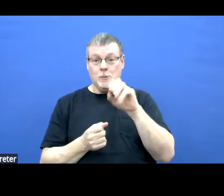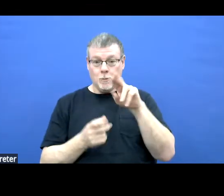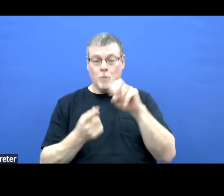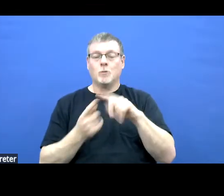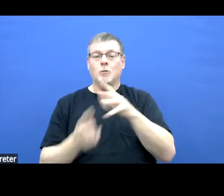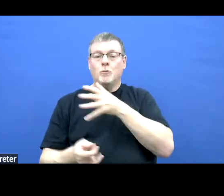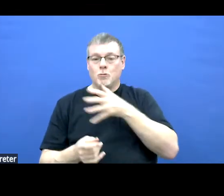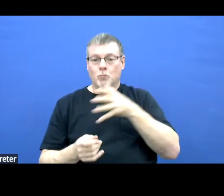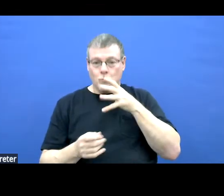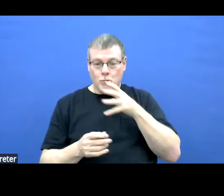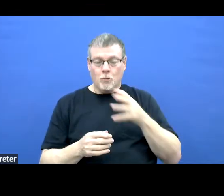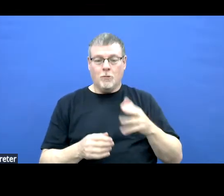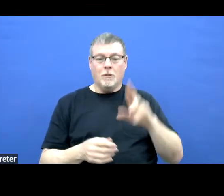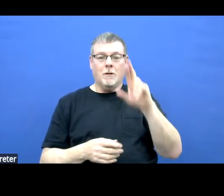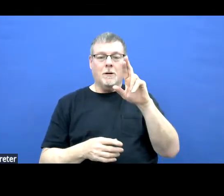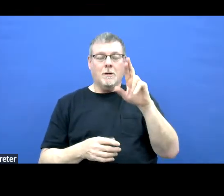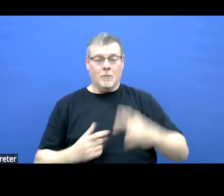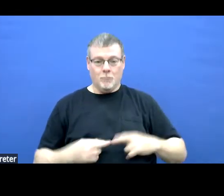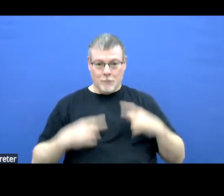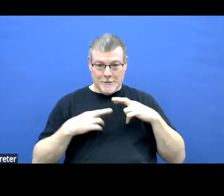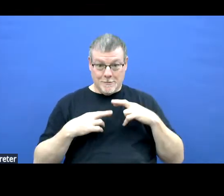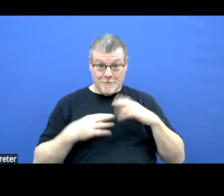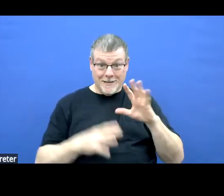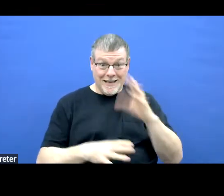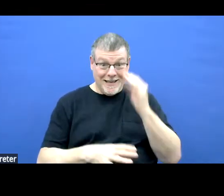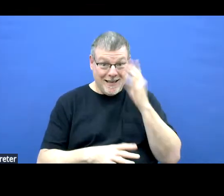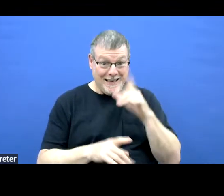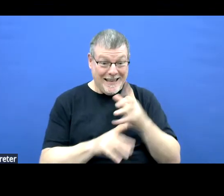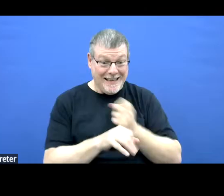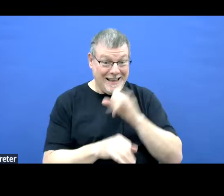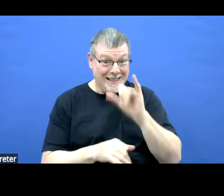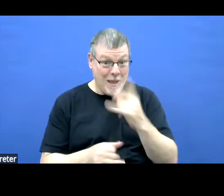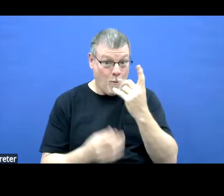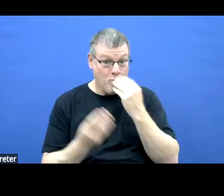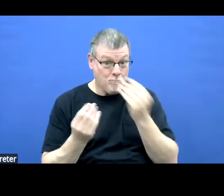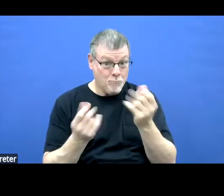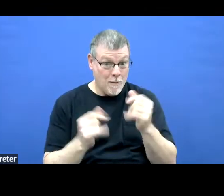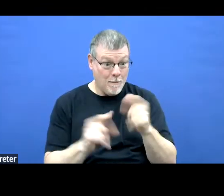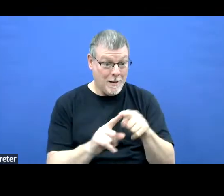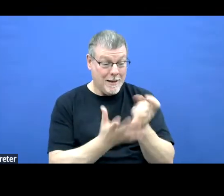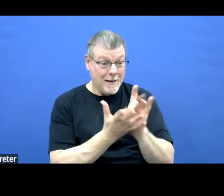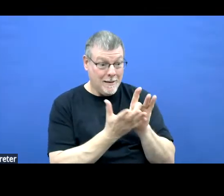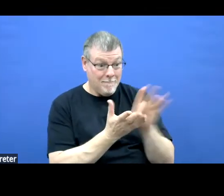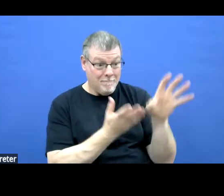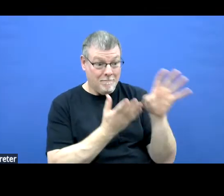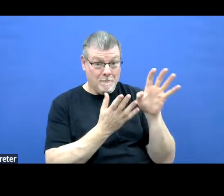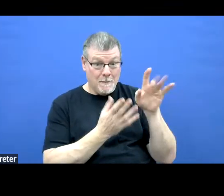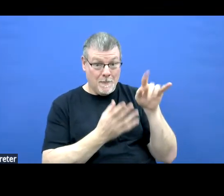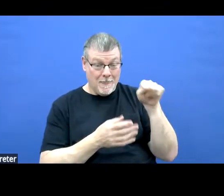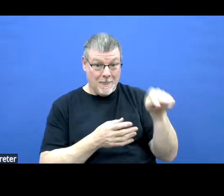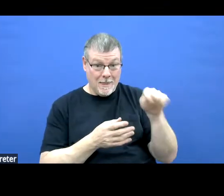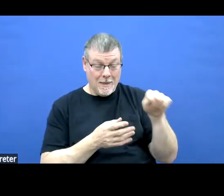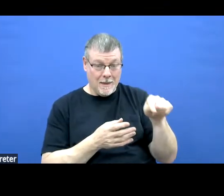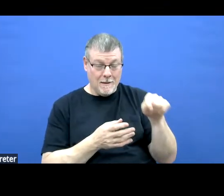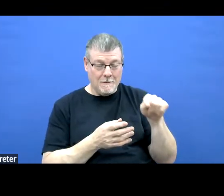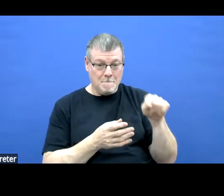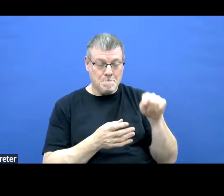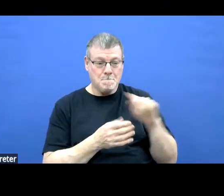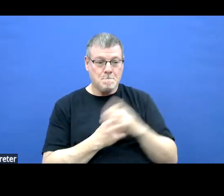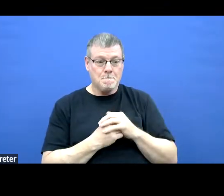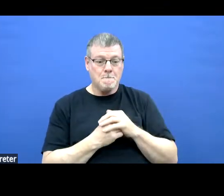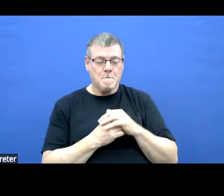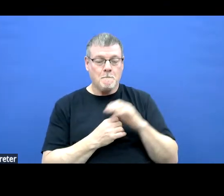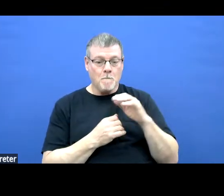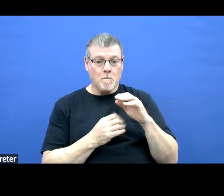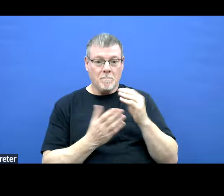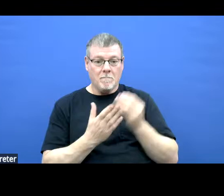residential. To make that happen and to be able to get that one property out of, because they would